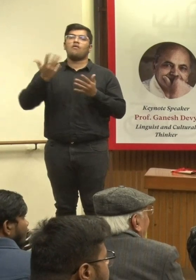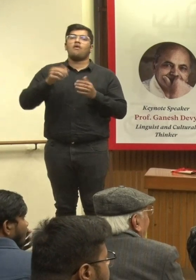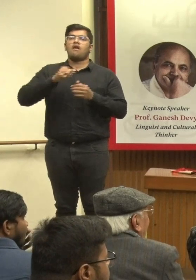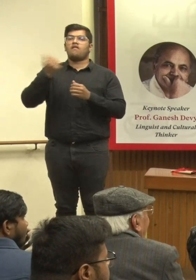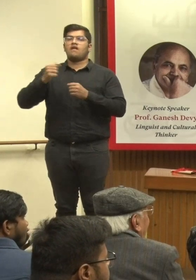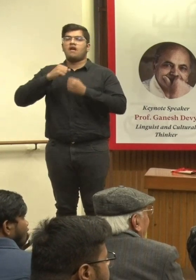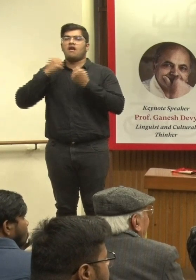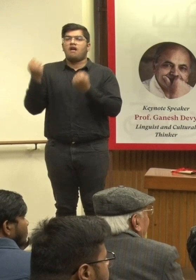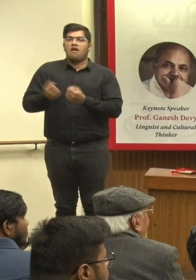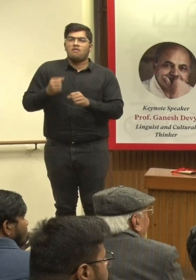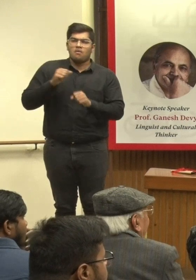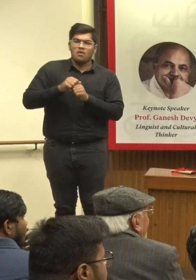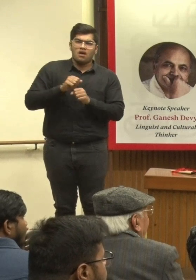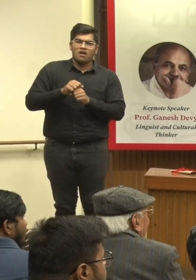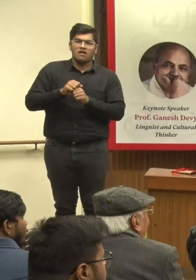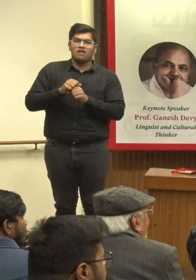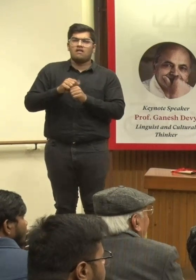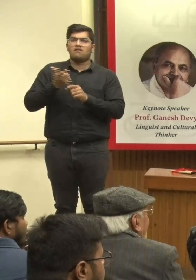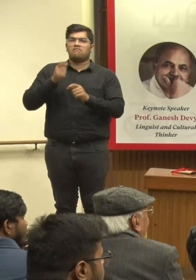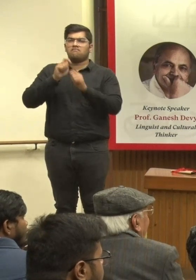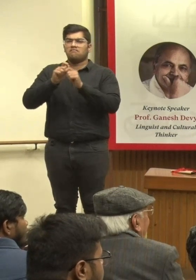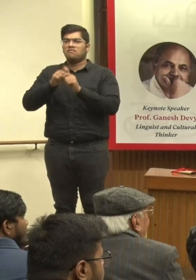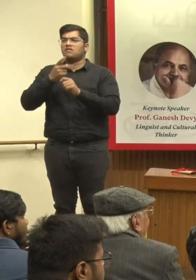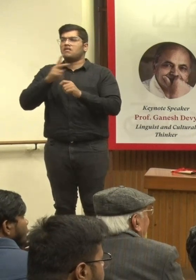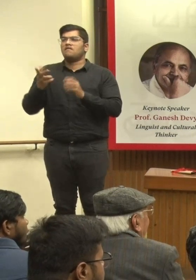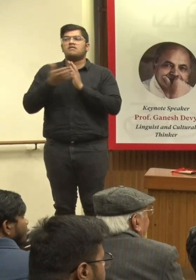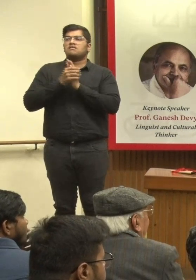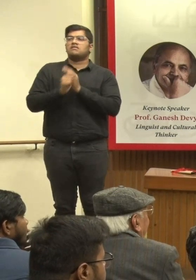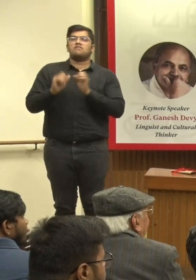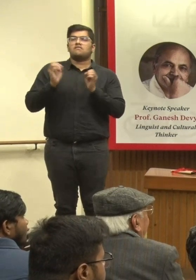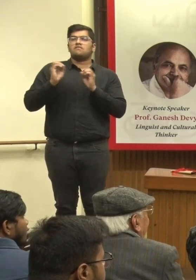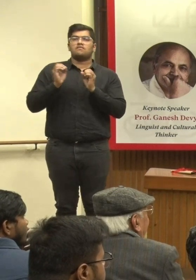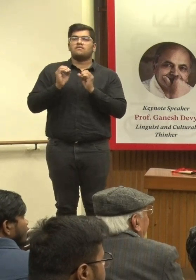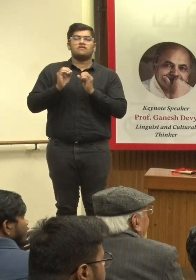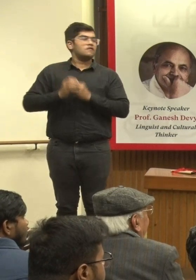labor without any specific skills.